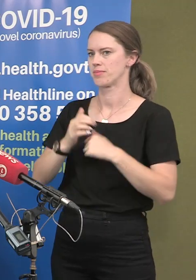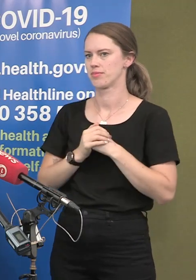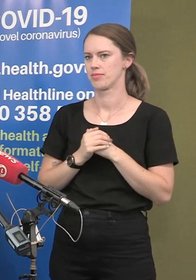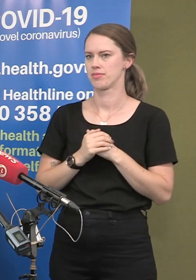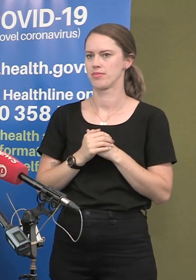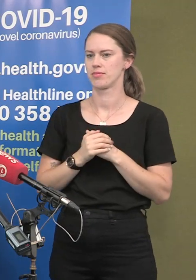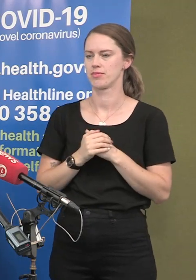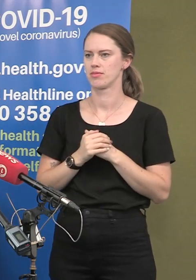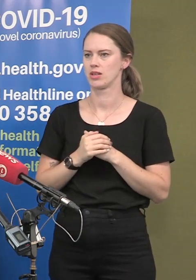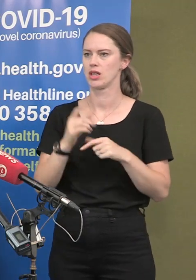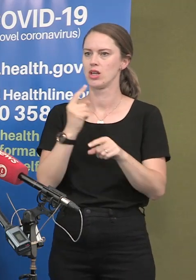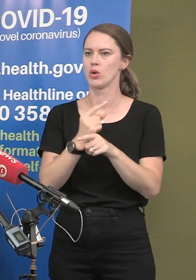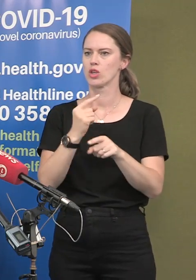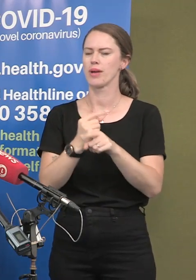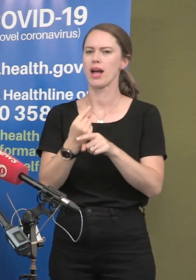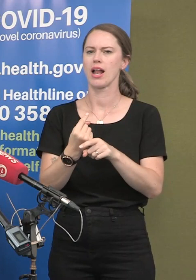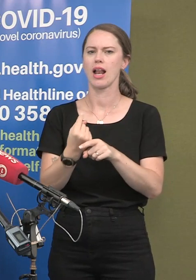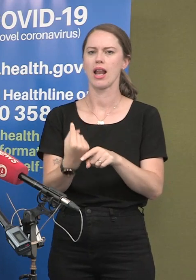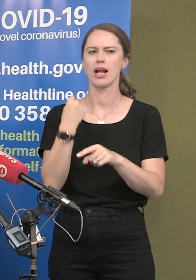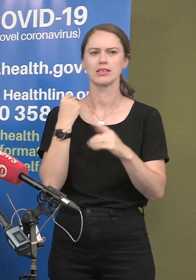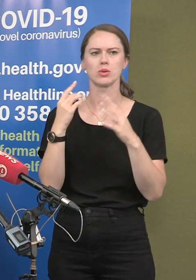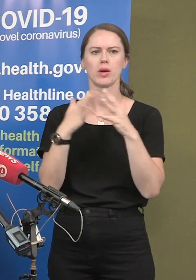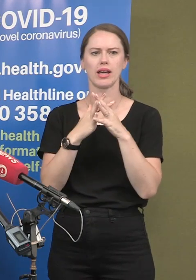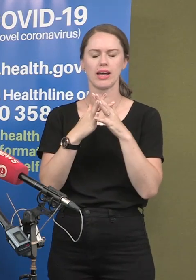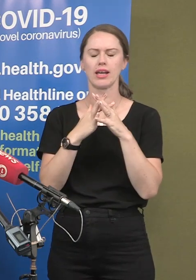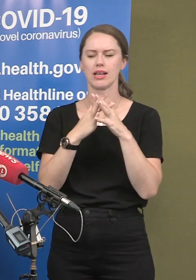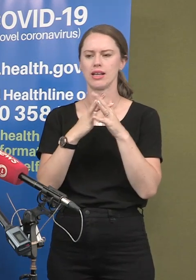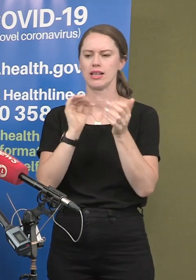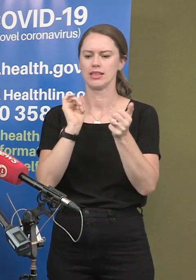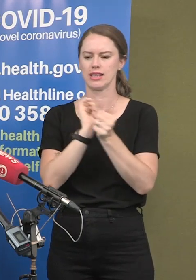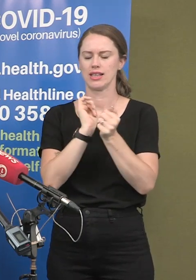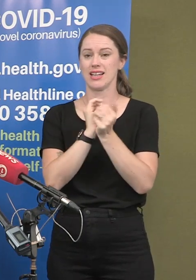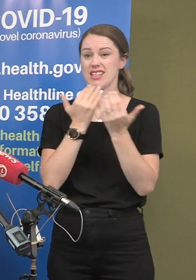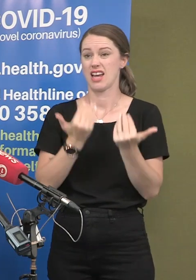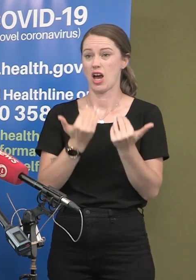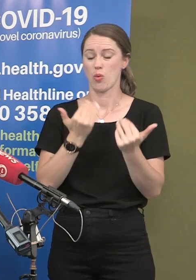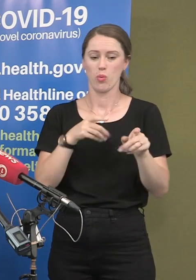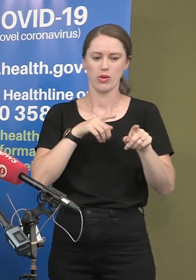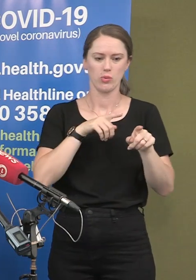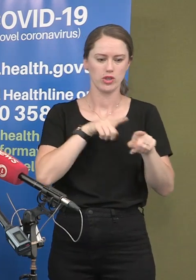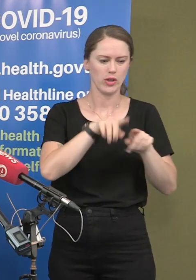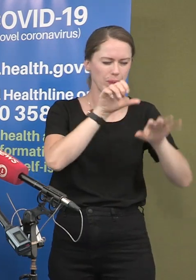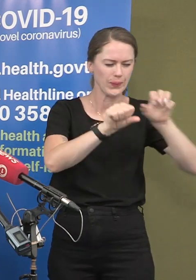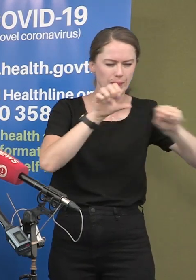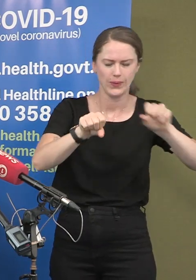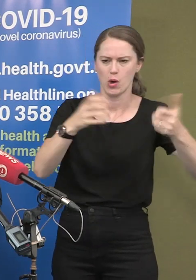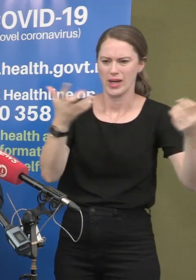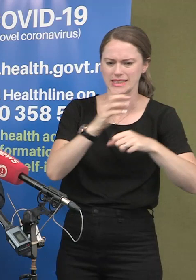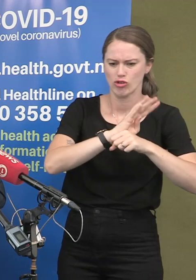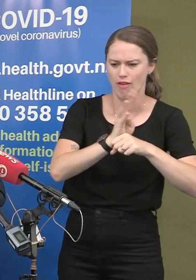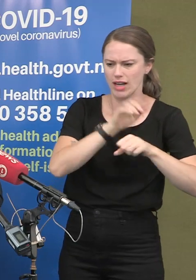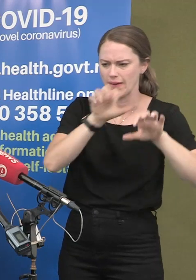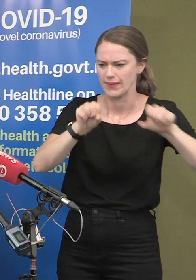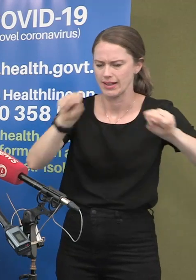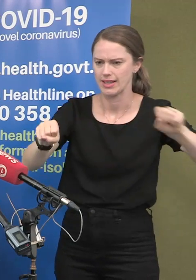though is, and I talked about this late last week and on Saturday, that we're at that point where we're actively case finding now, and in fact we would